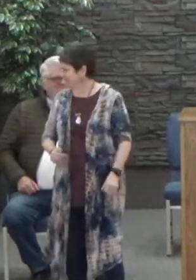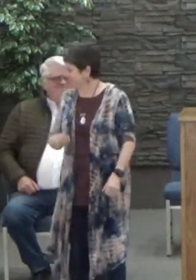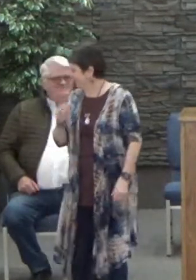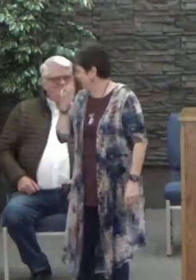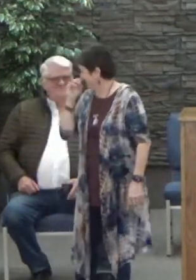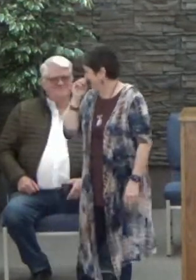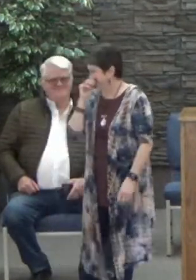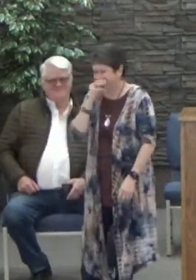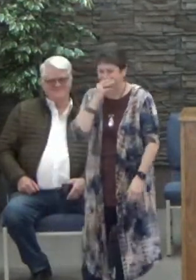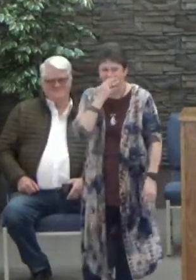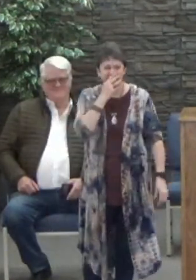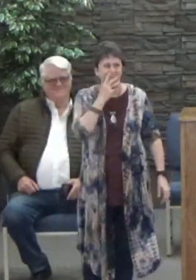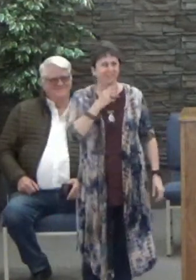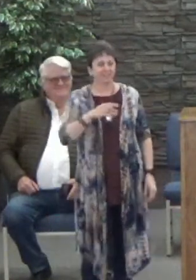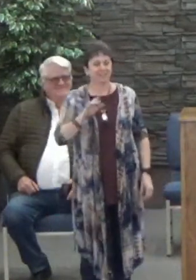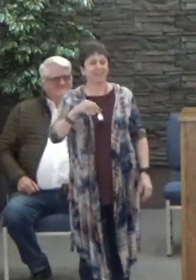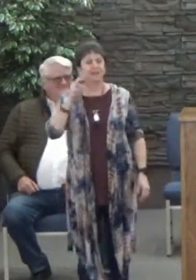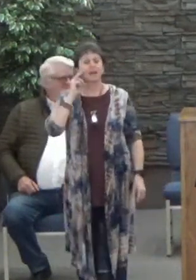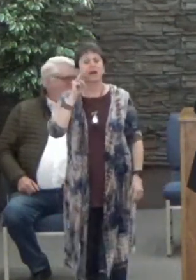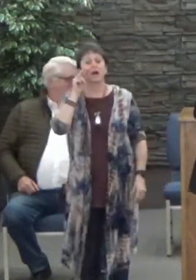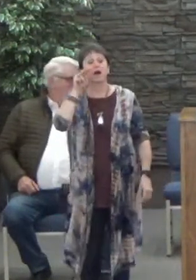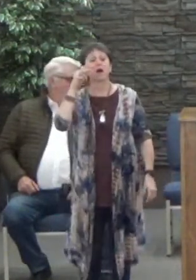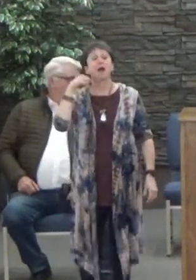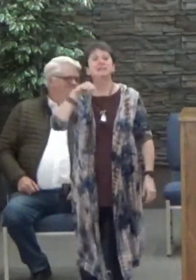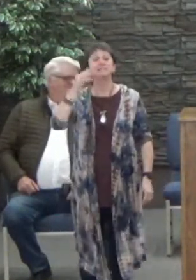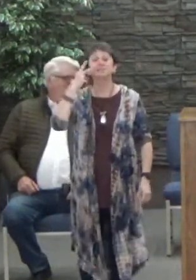I can still see over the top of it.